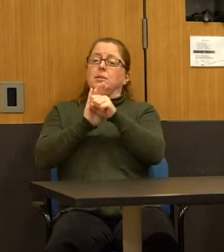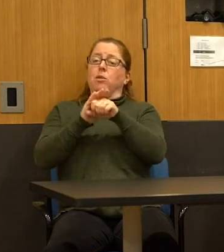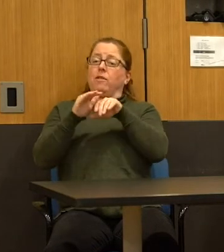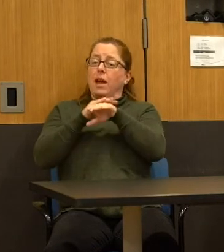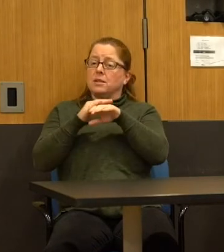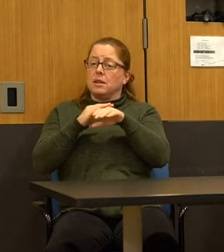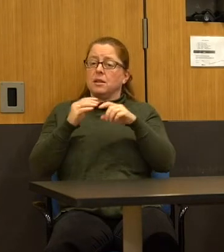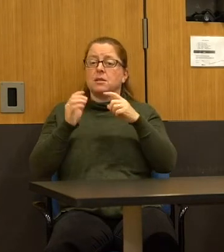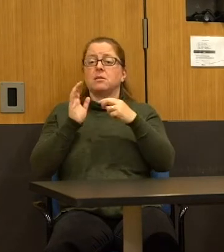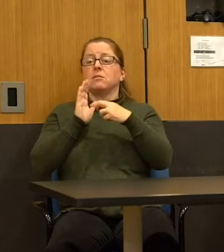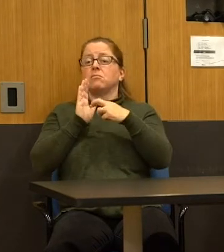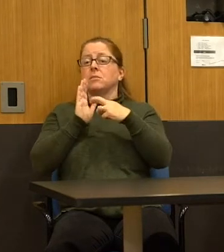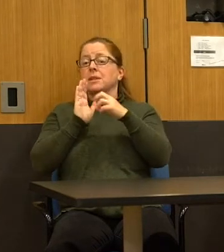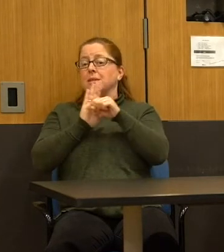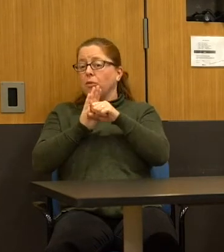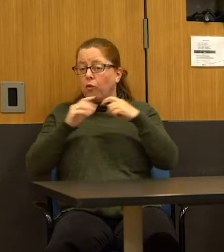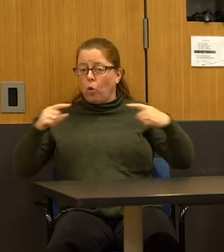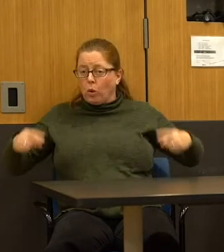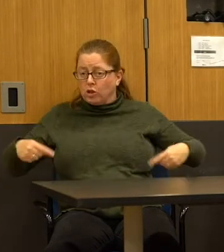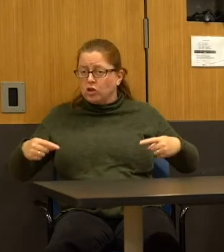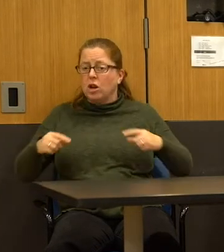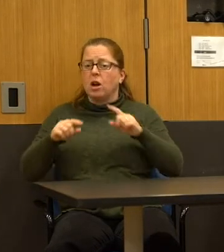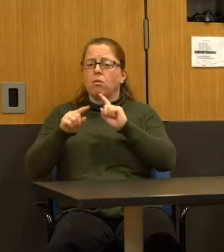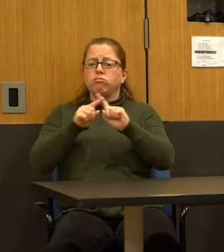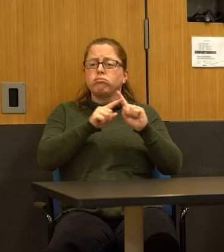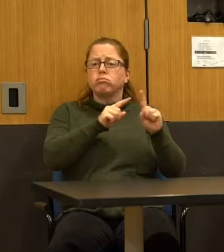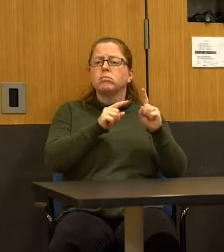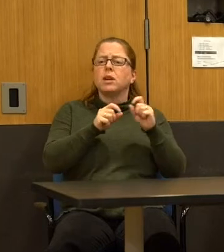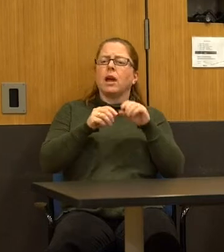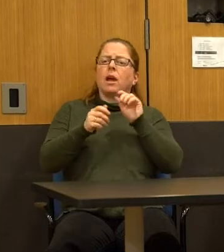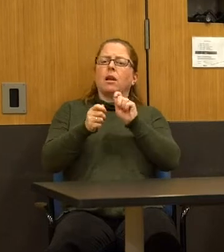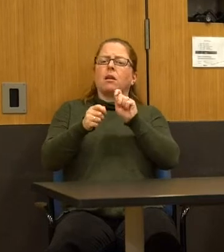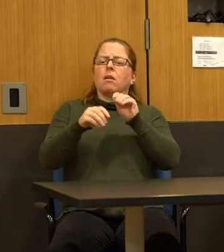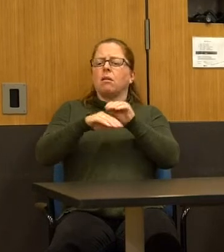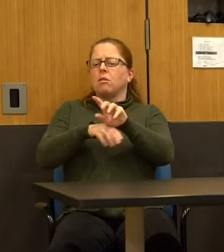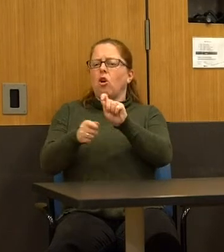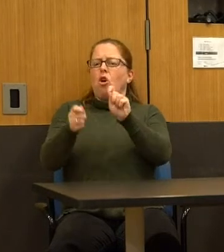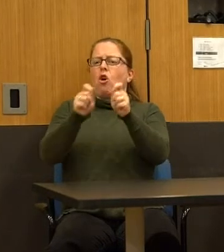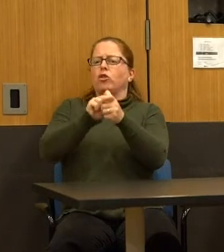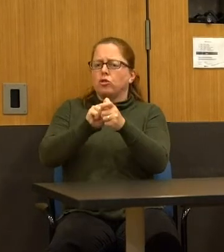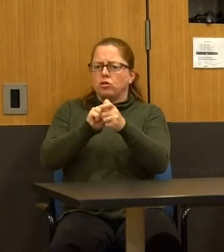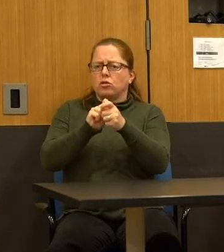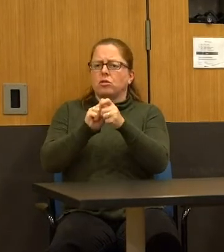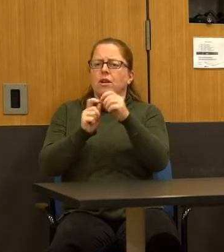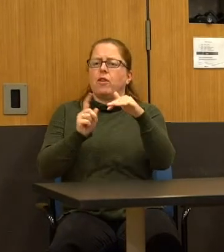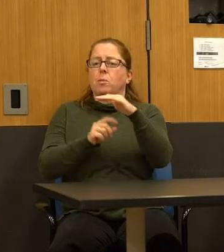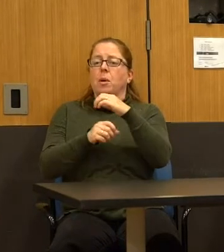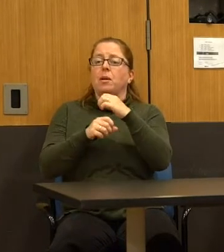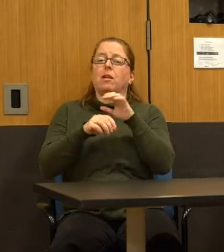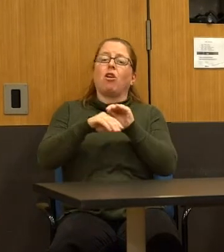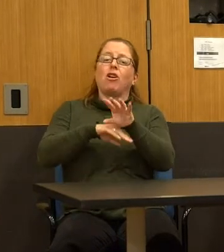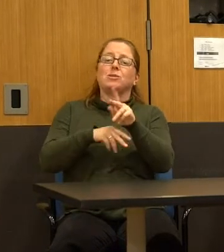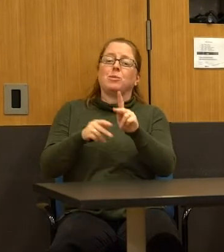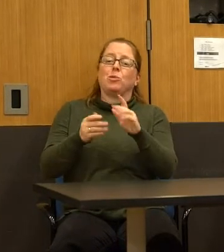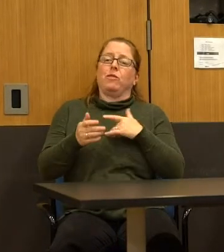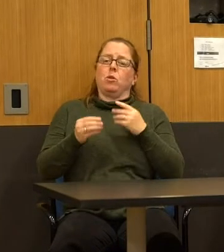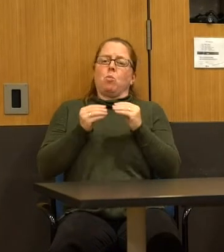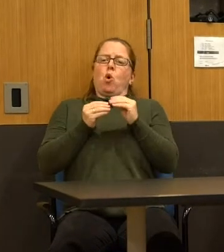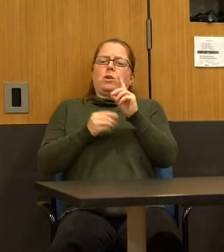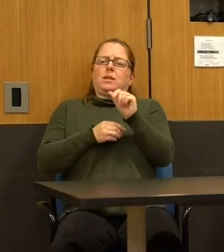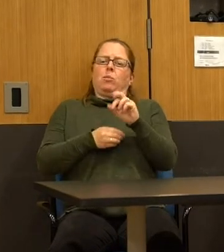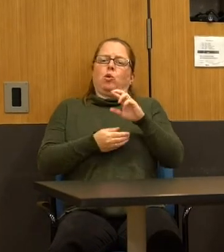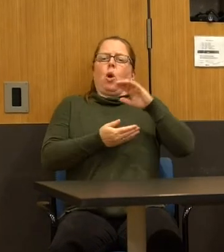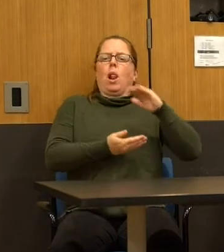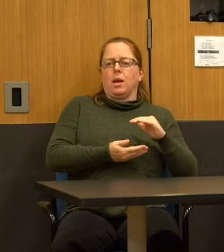it, can alter the environment, making people more disabled or less, depending on design's planning and use. She is